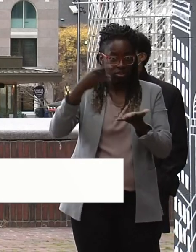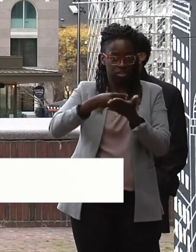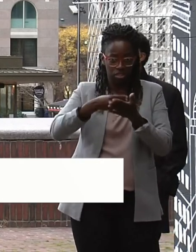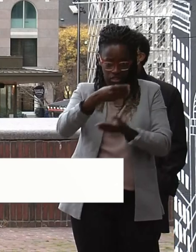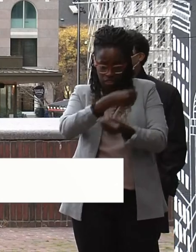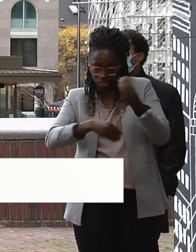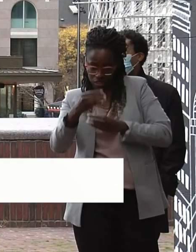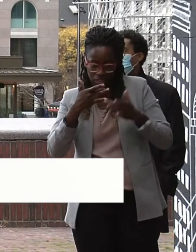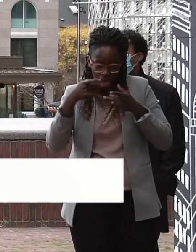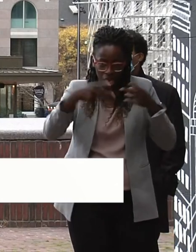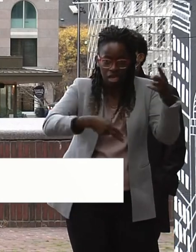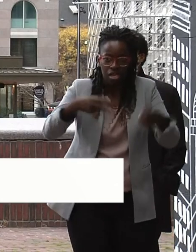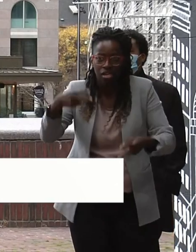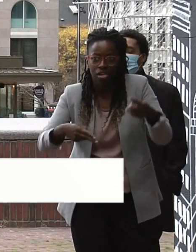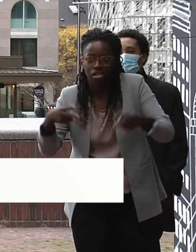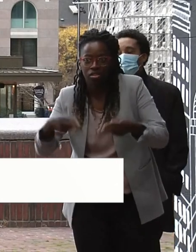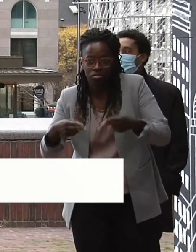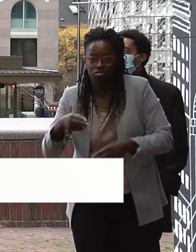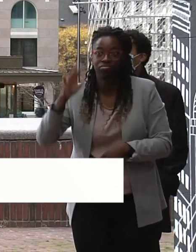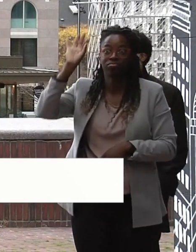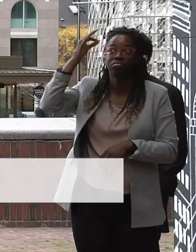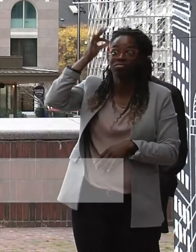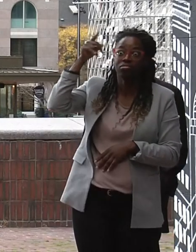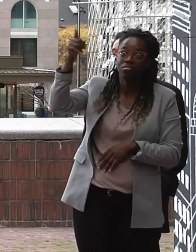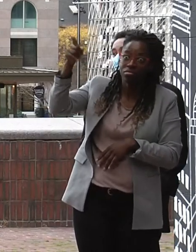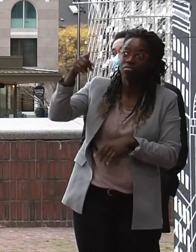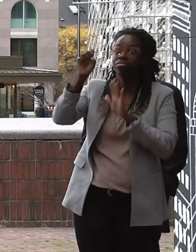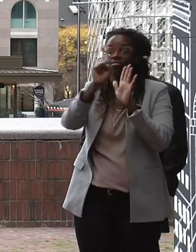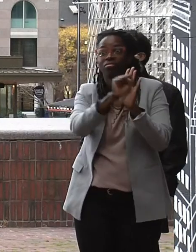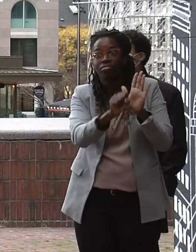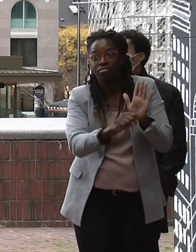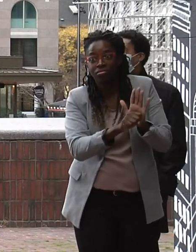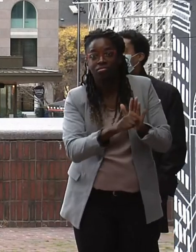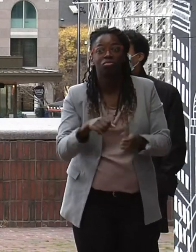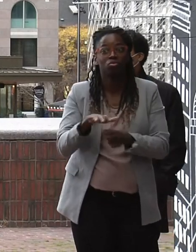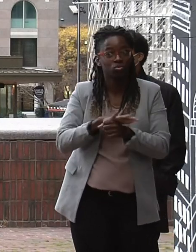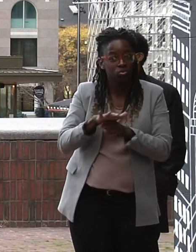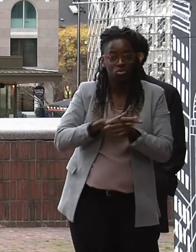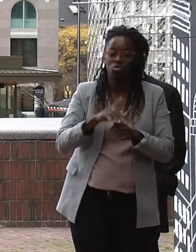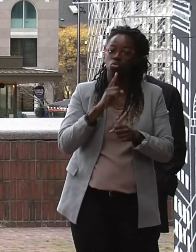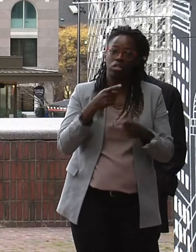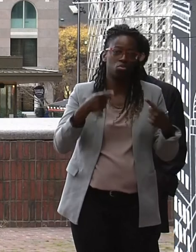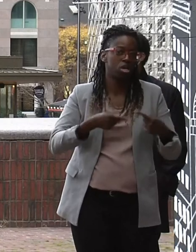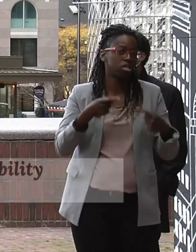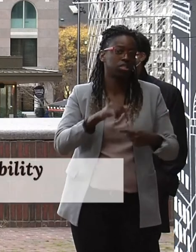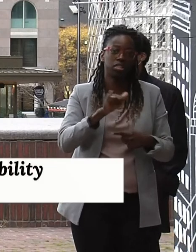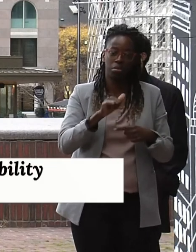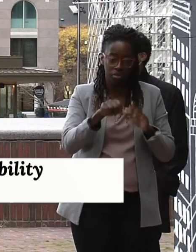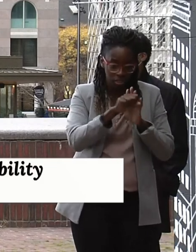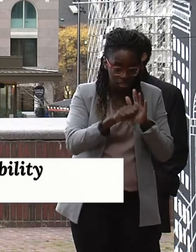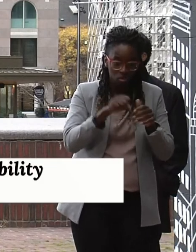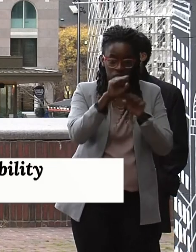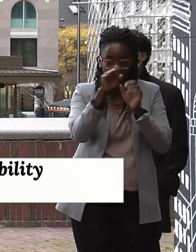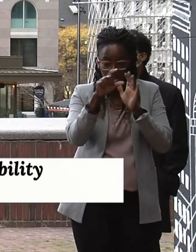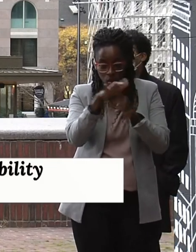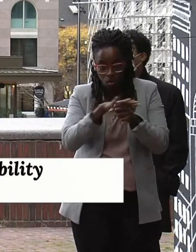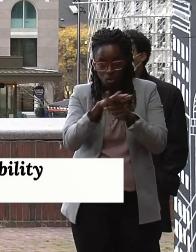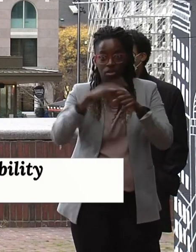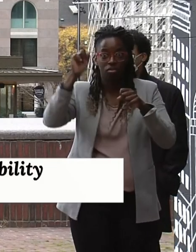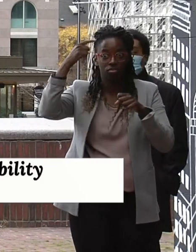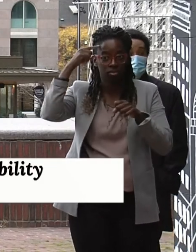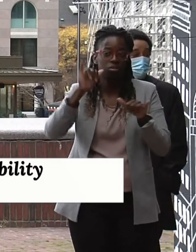government. But we have to dig deep. We have to protect our future. The responsibility is to find the revenue, not to make cuts that could damage